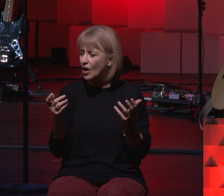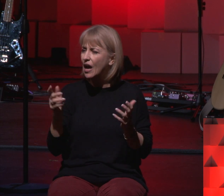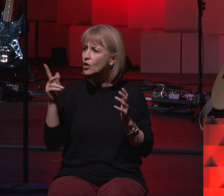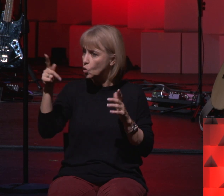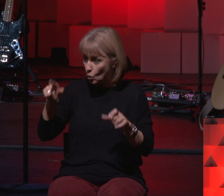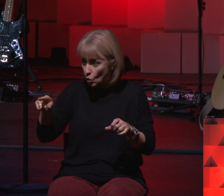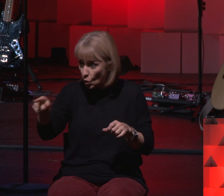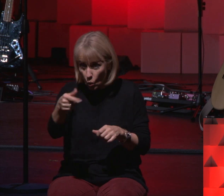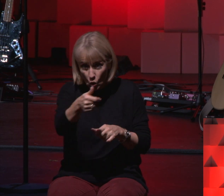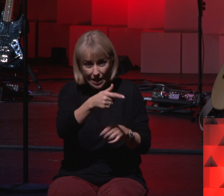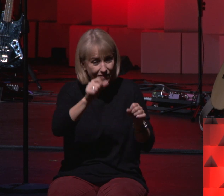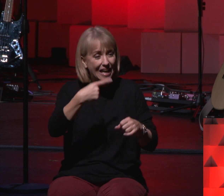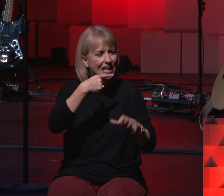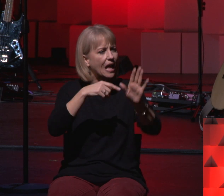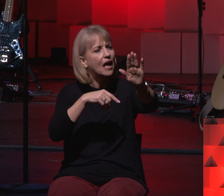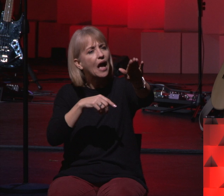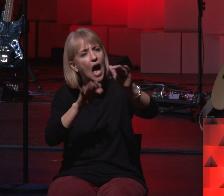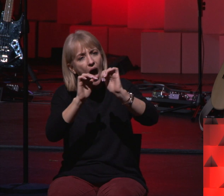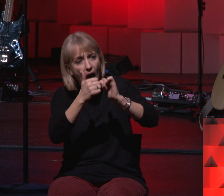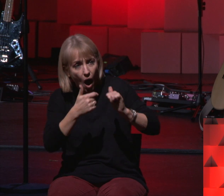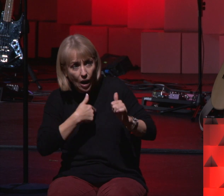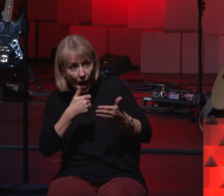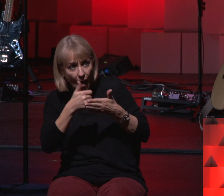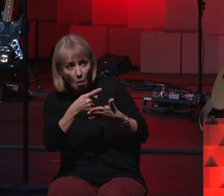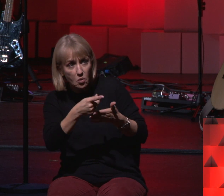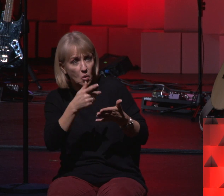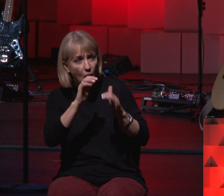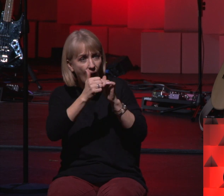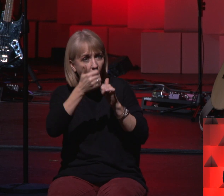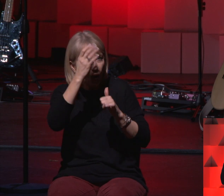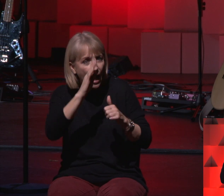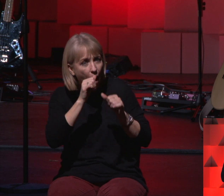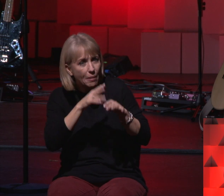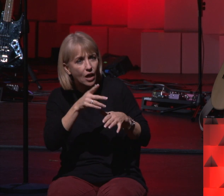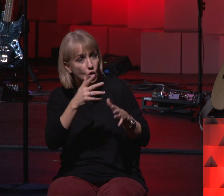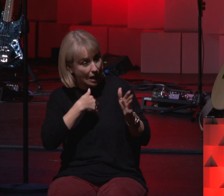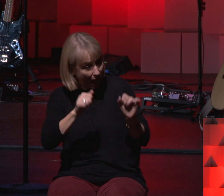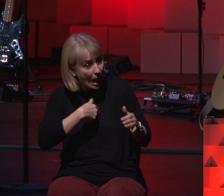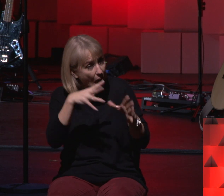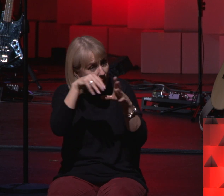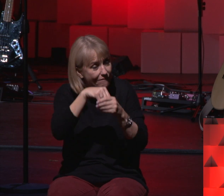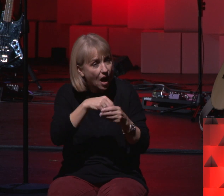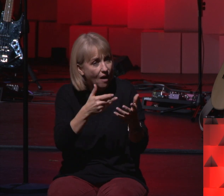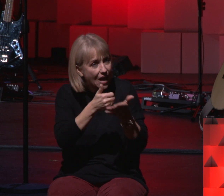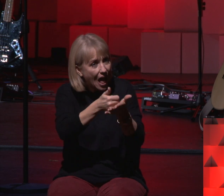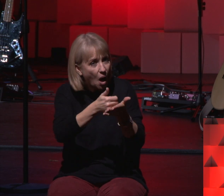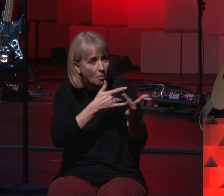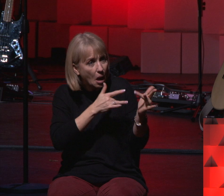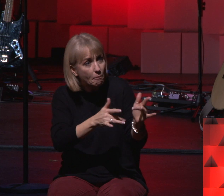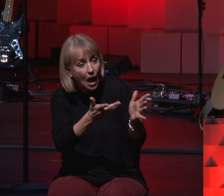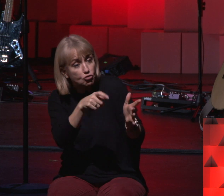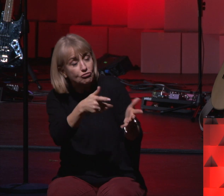And what can I do to be a part of this? How can I do this? Not just saying, go take care of yourself, but how can I be a part of bringing compassion to